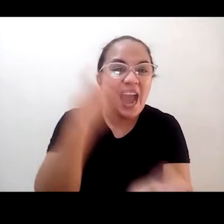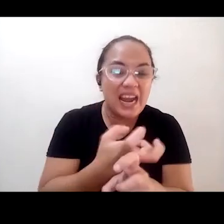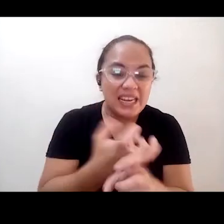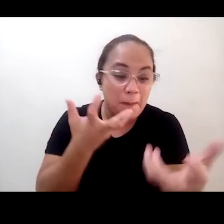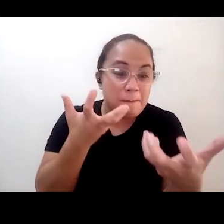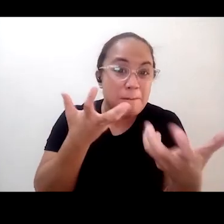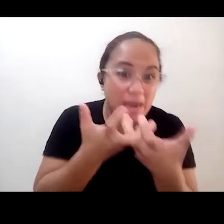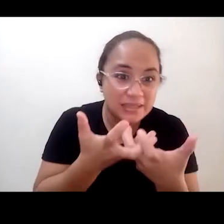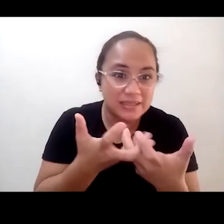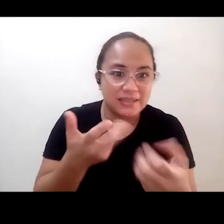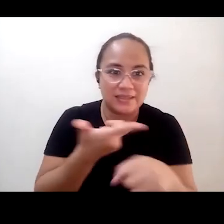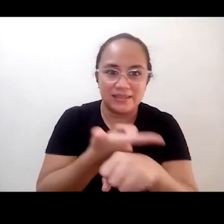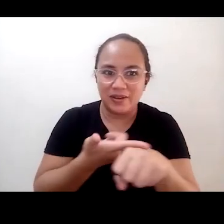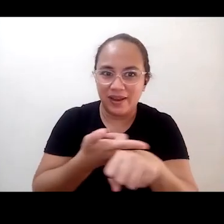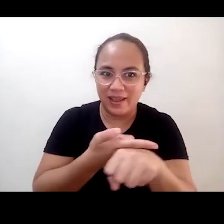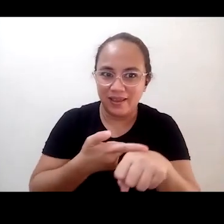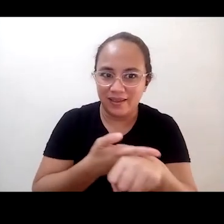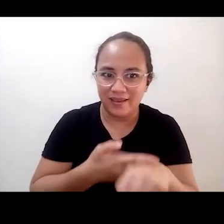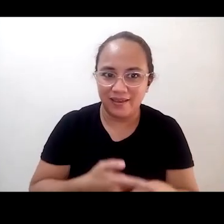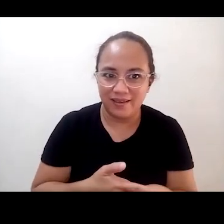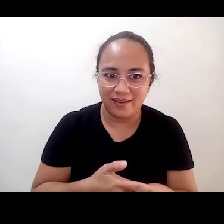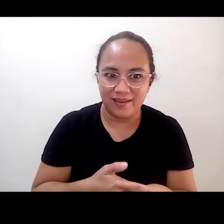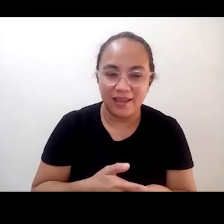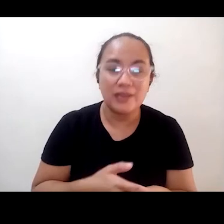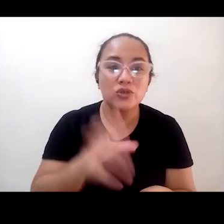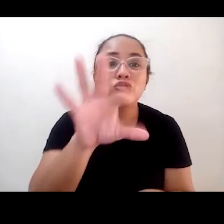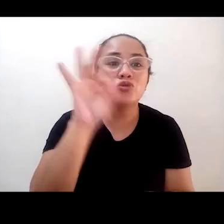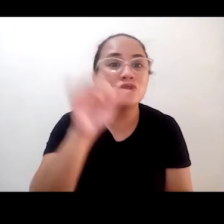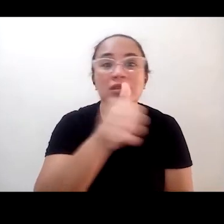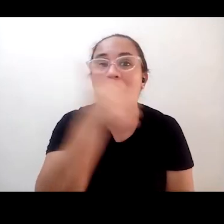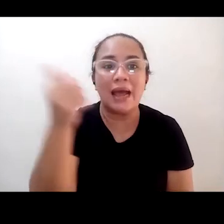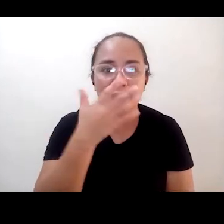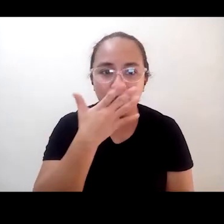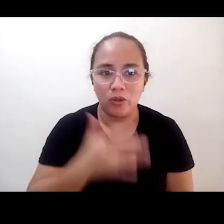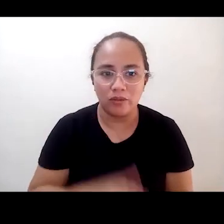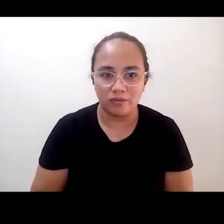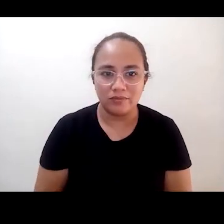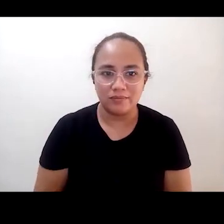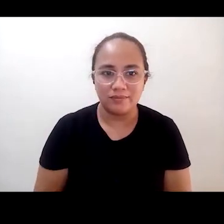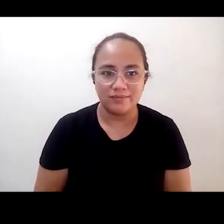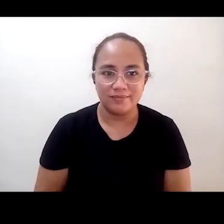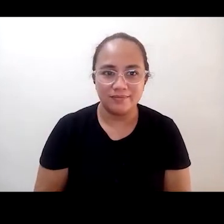So pick a different color from gray.